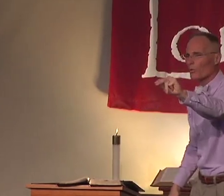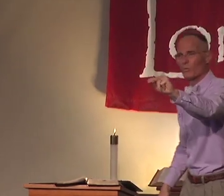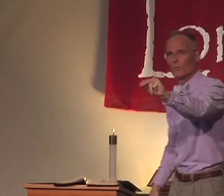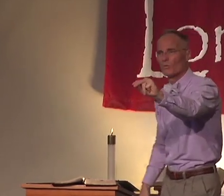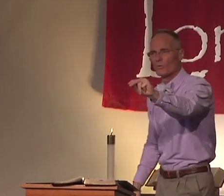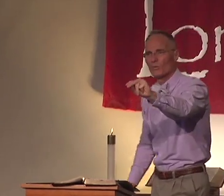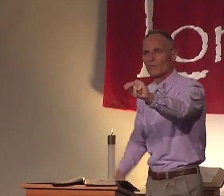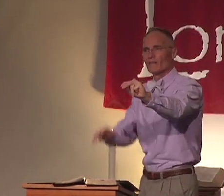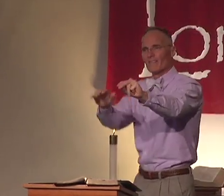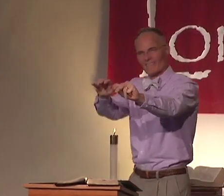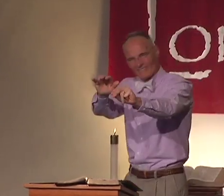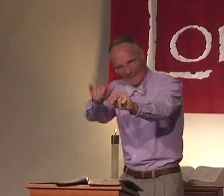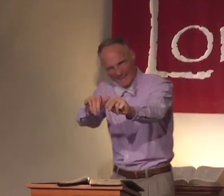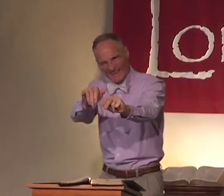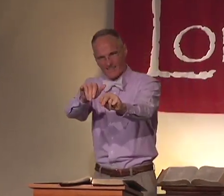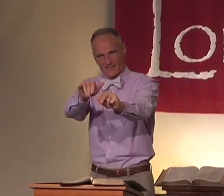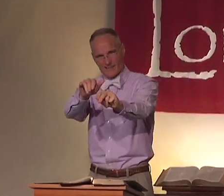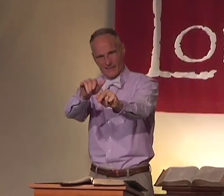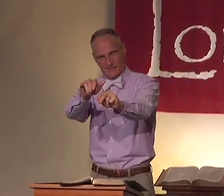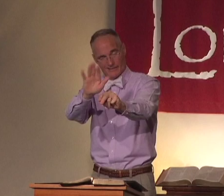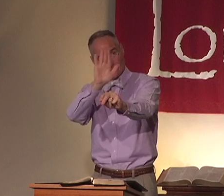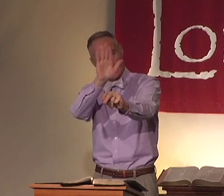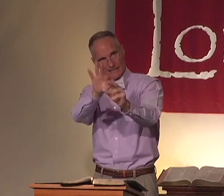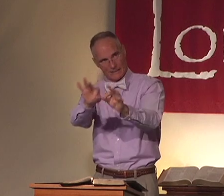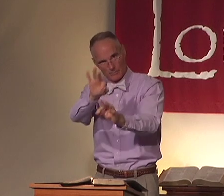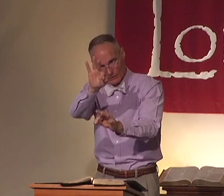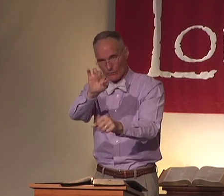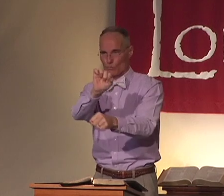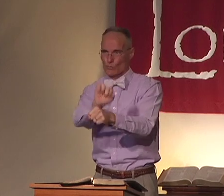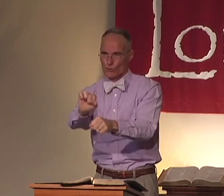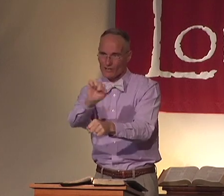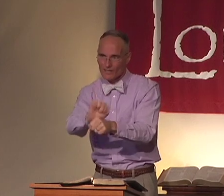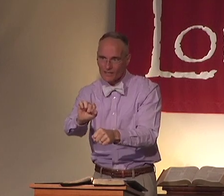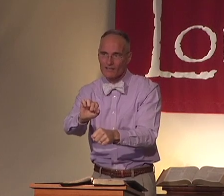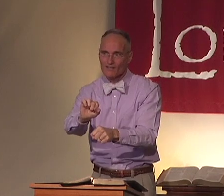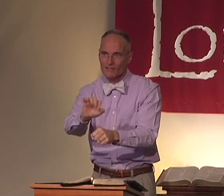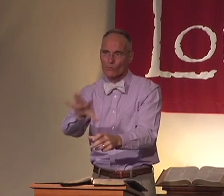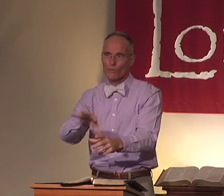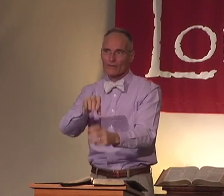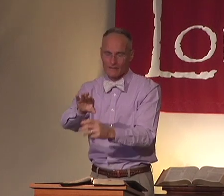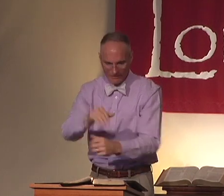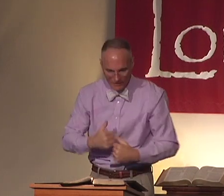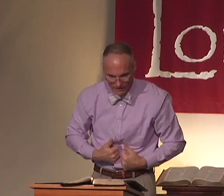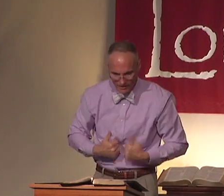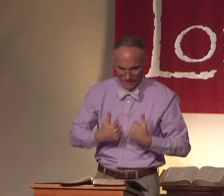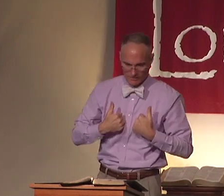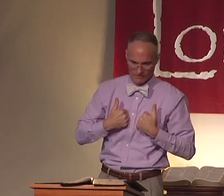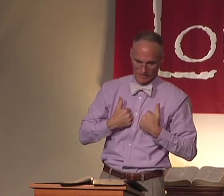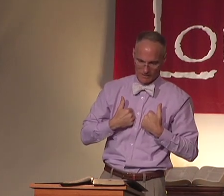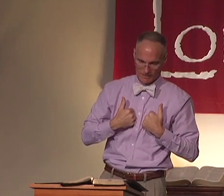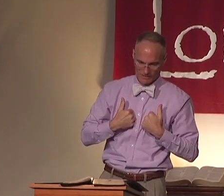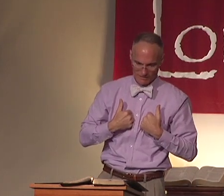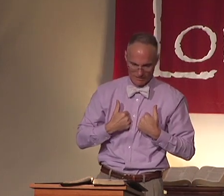confident with themselves. No, that's not it. That is his Spirit working within their lives.